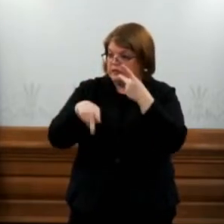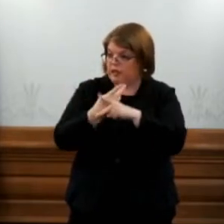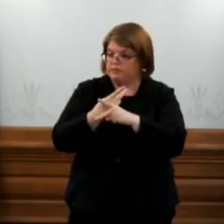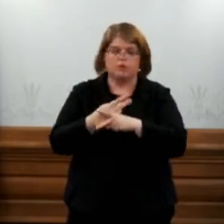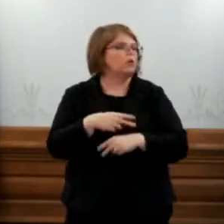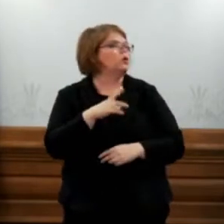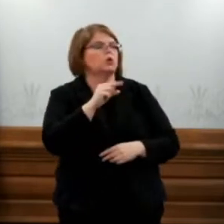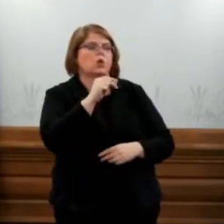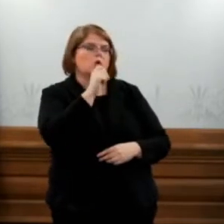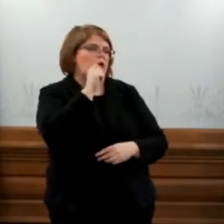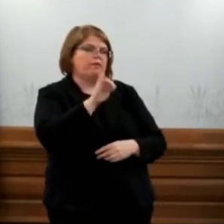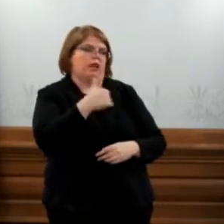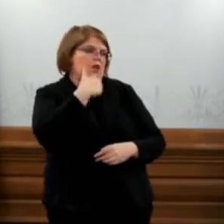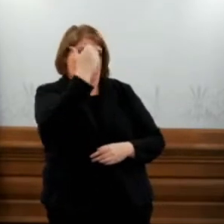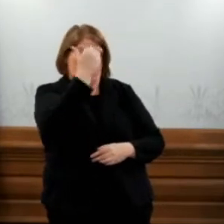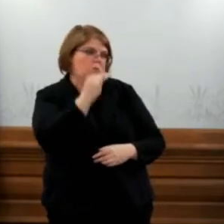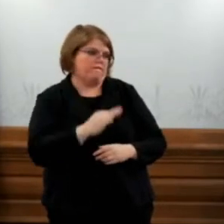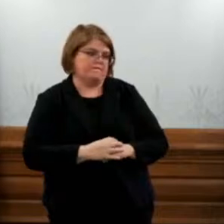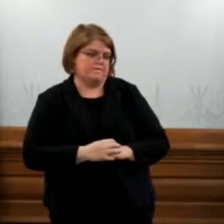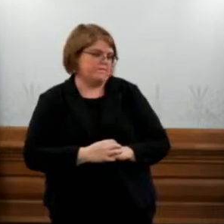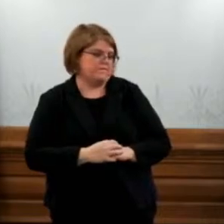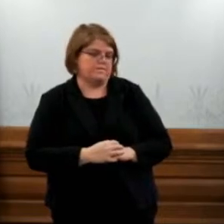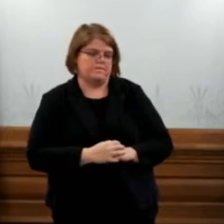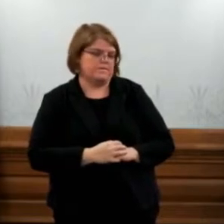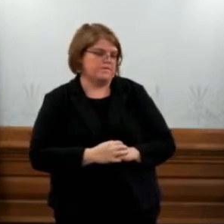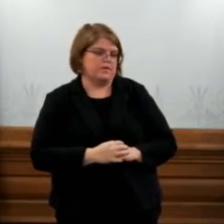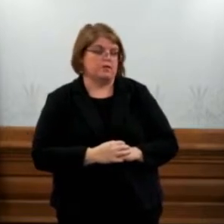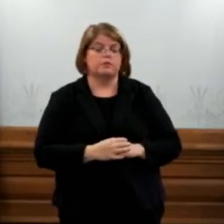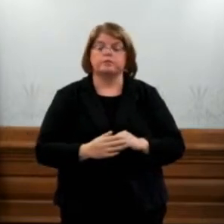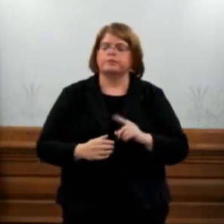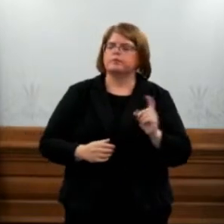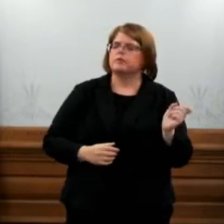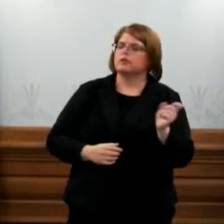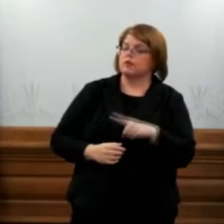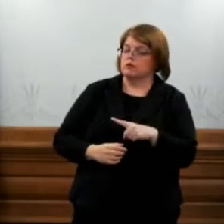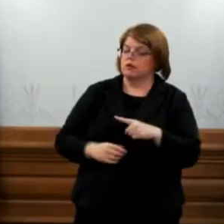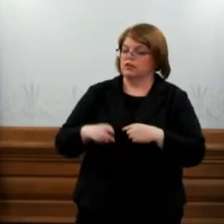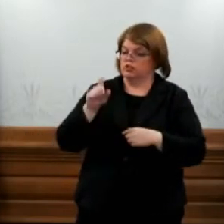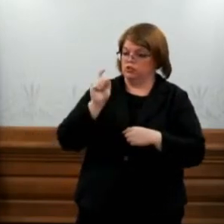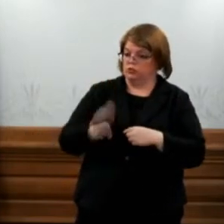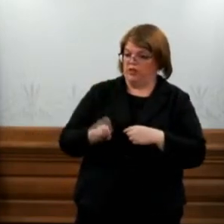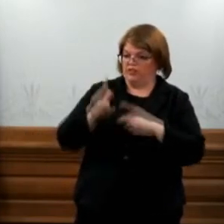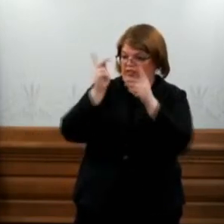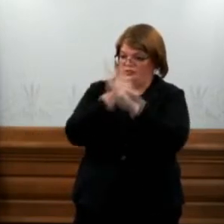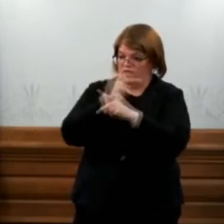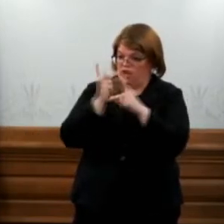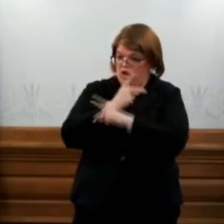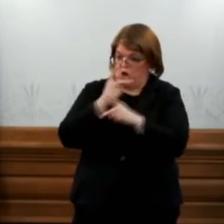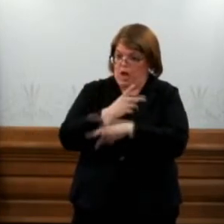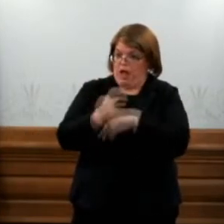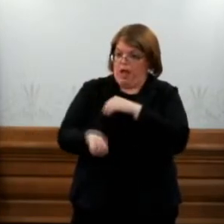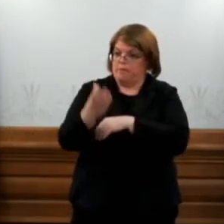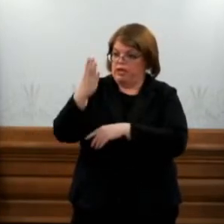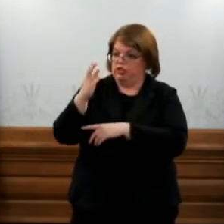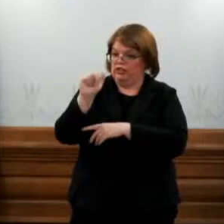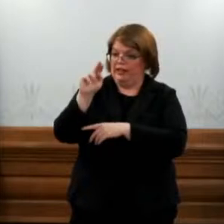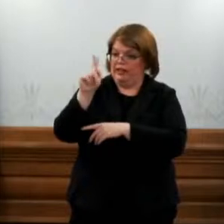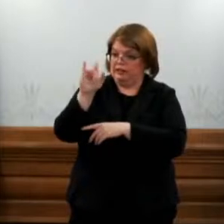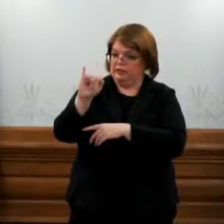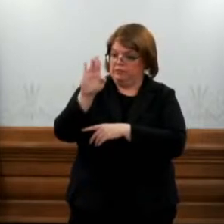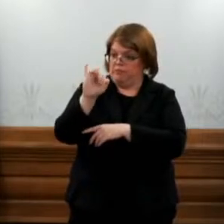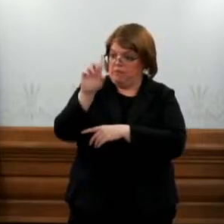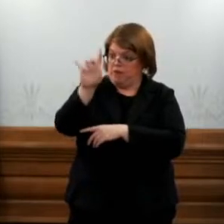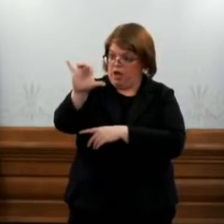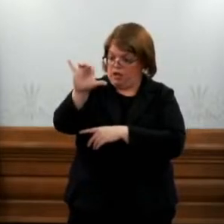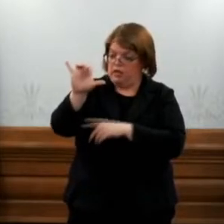aware of, no. Okay. And then do you have to quantify the amount of antibody in the blood of the person who has